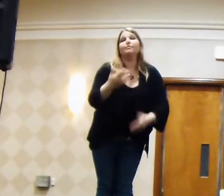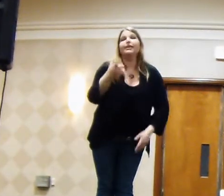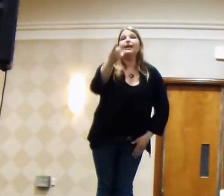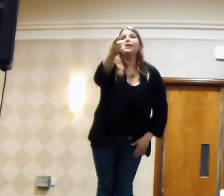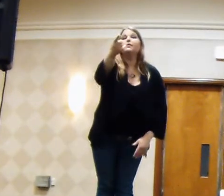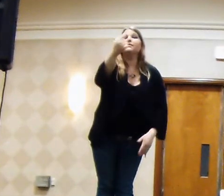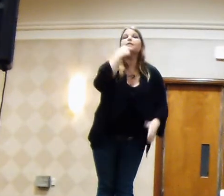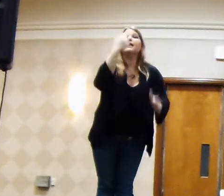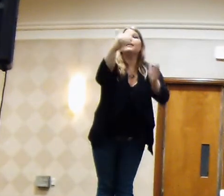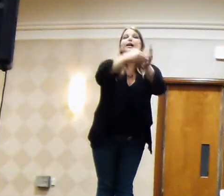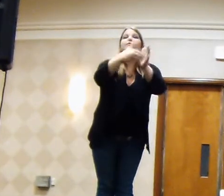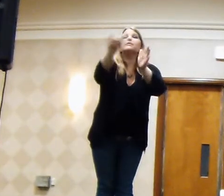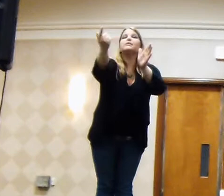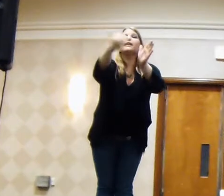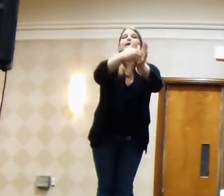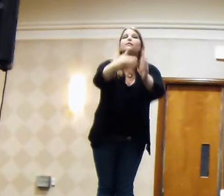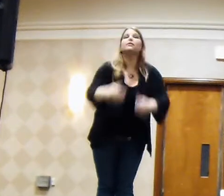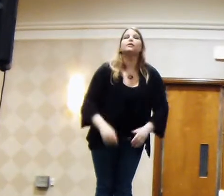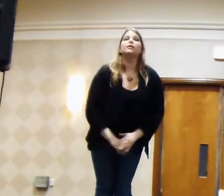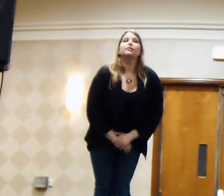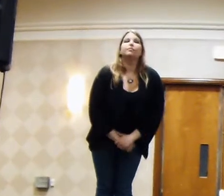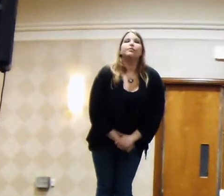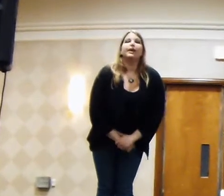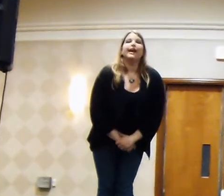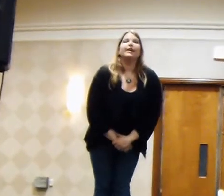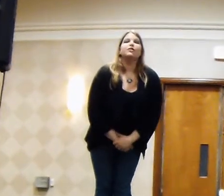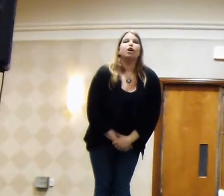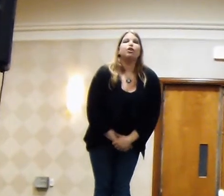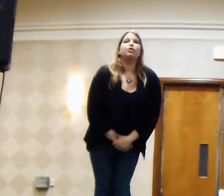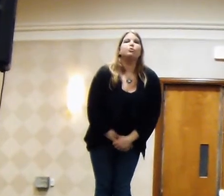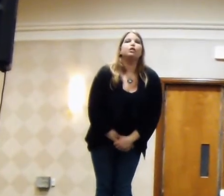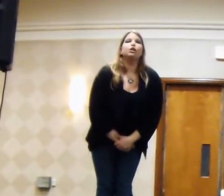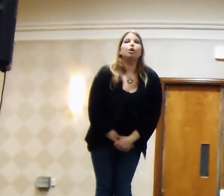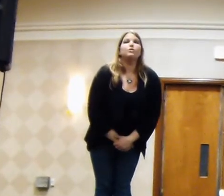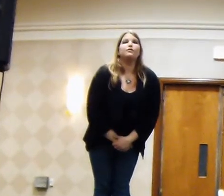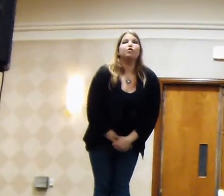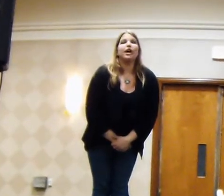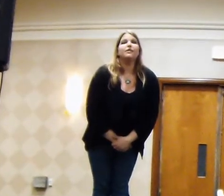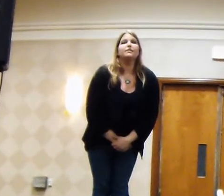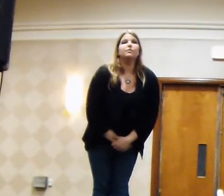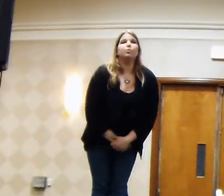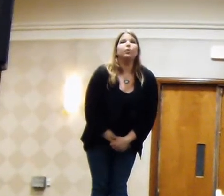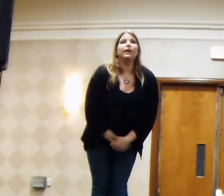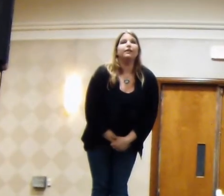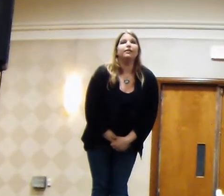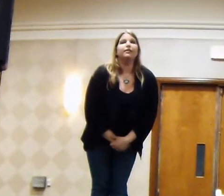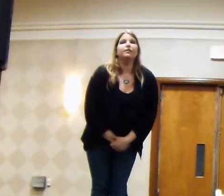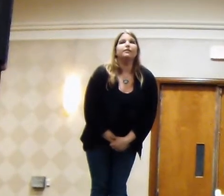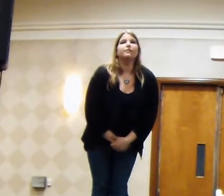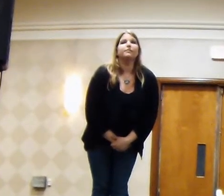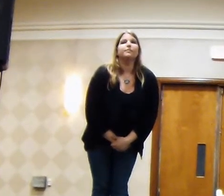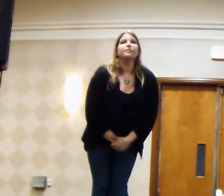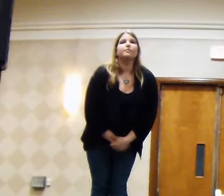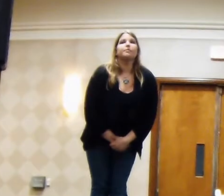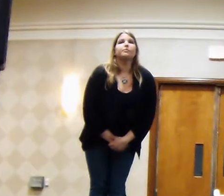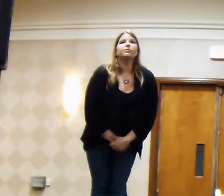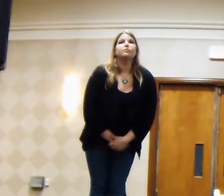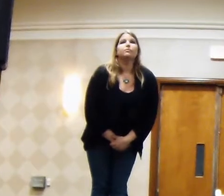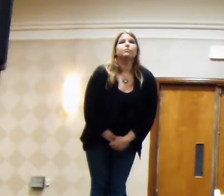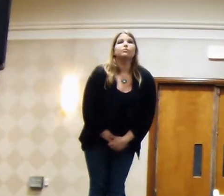See, he's fingerspelling now. And are you close friends with